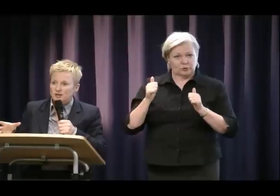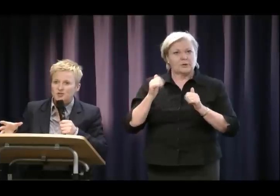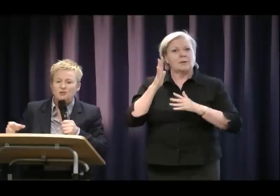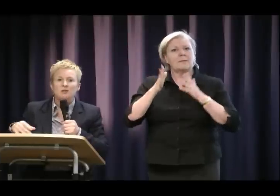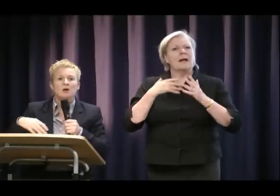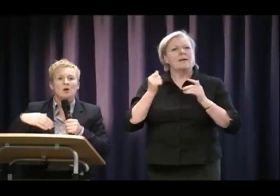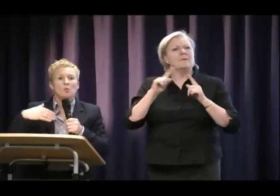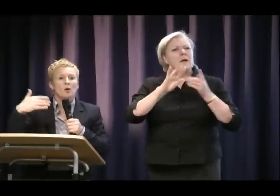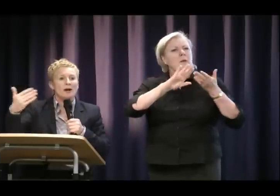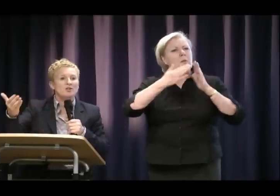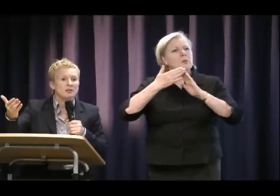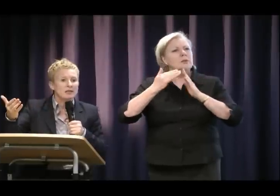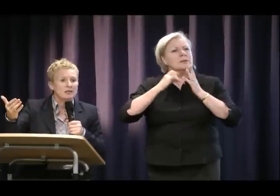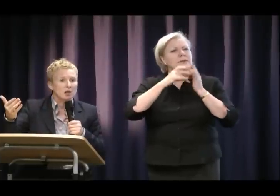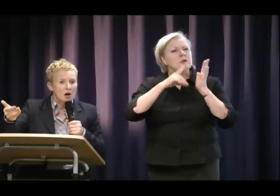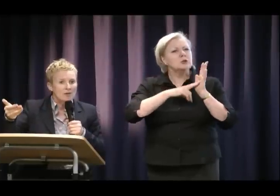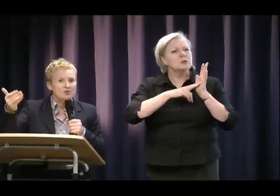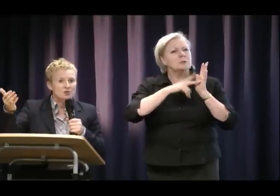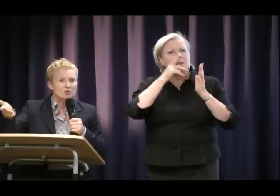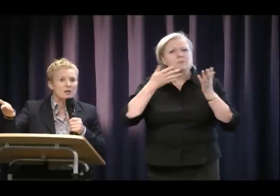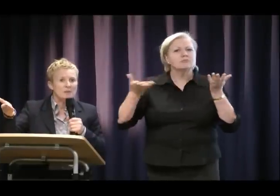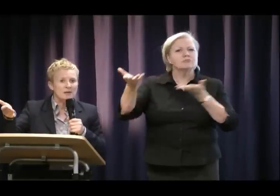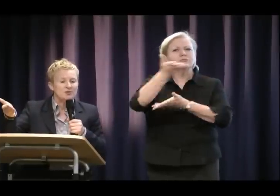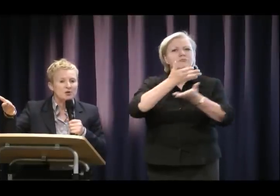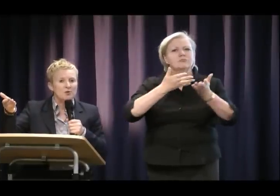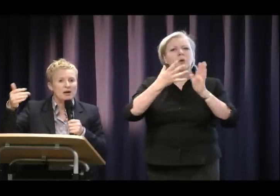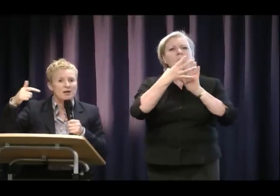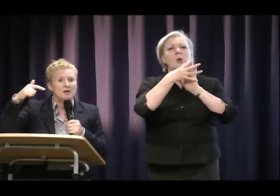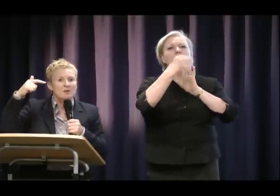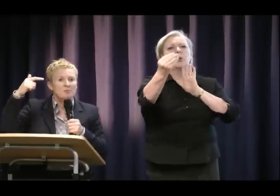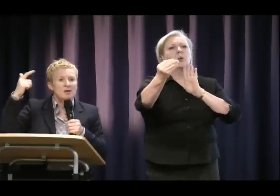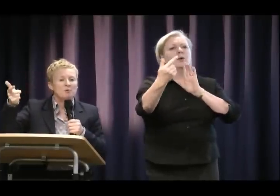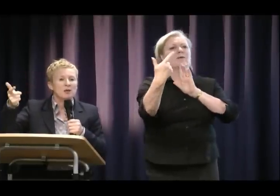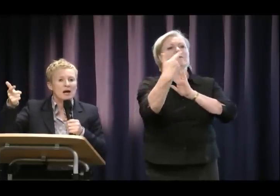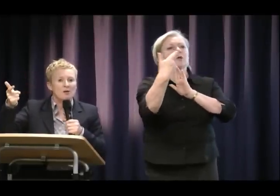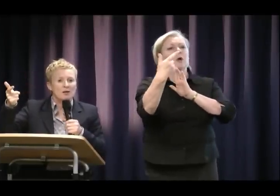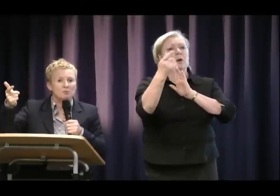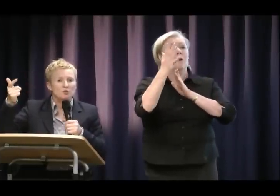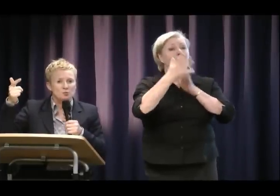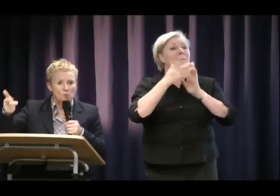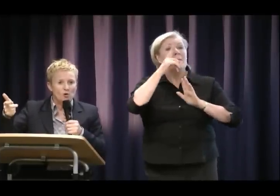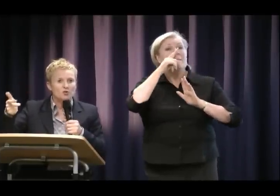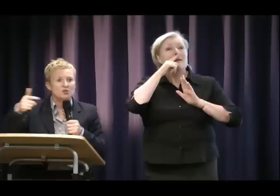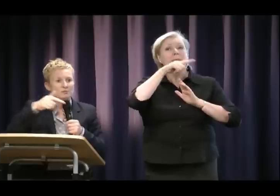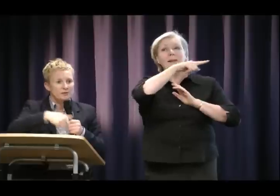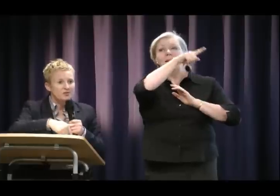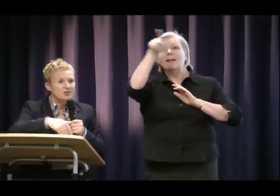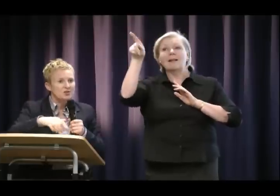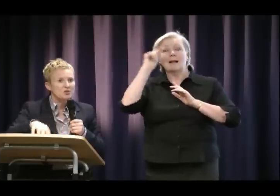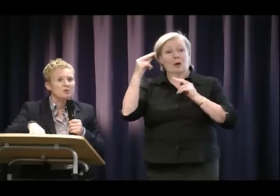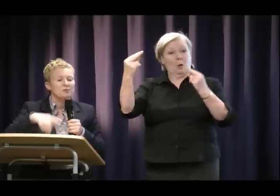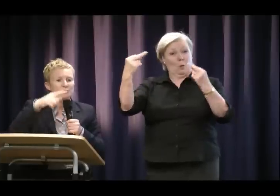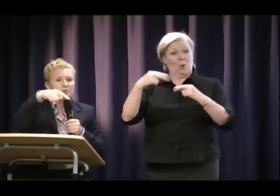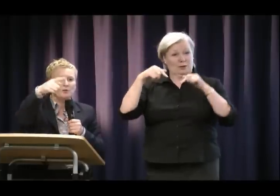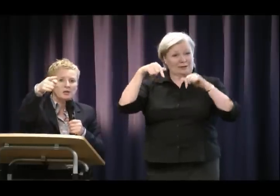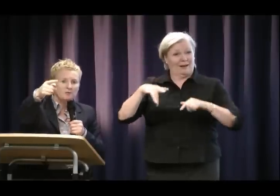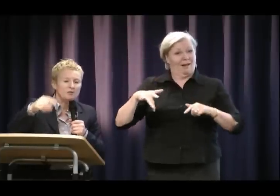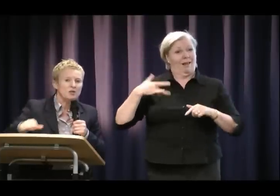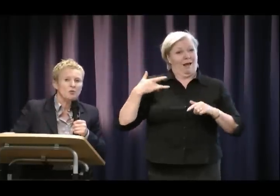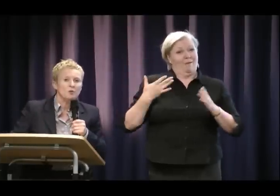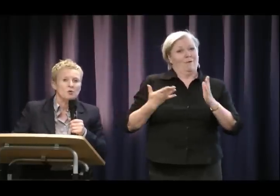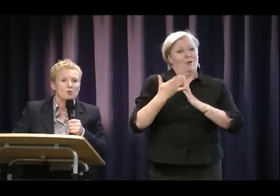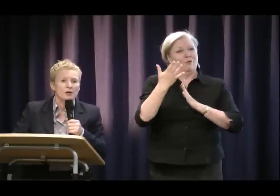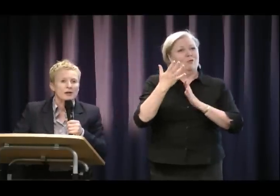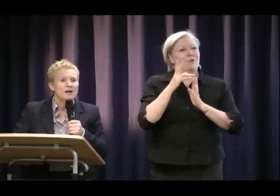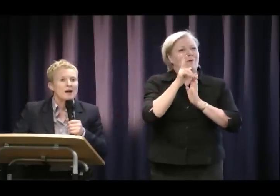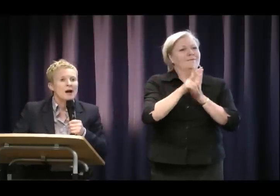community session, we're actually live streaming so that people are able to watch this session through the